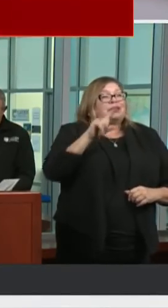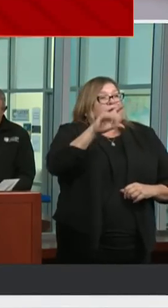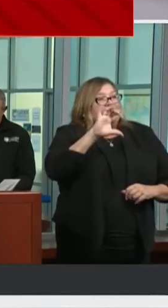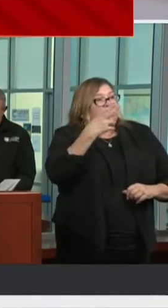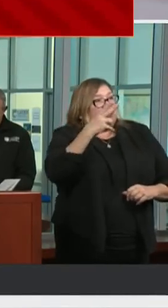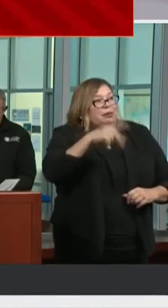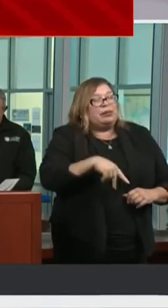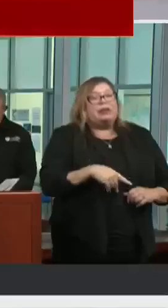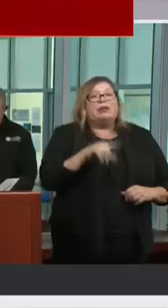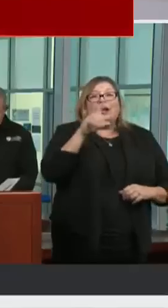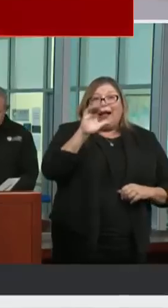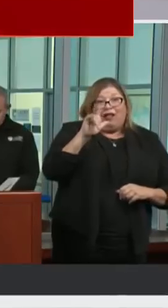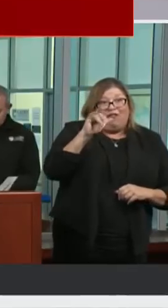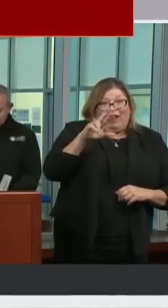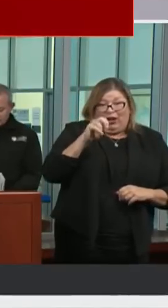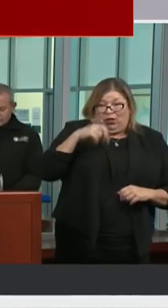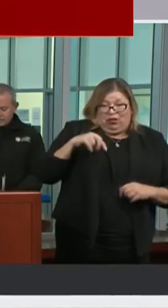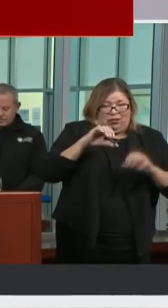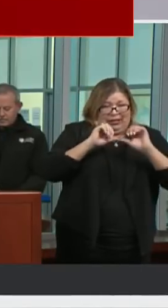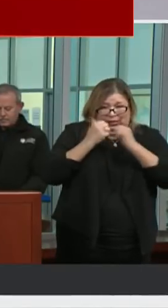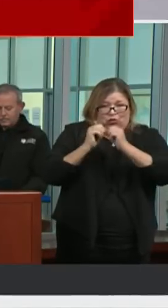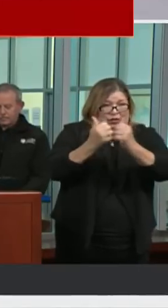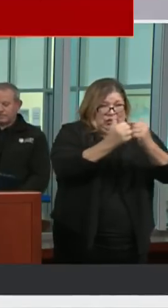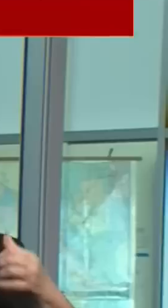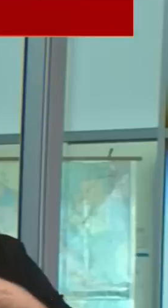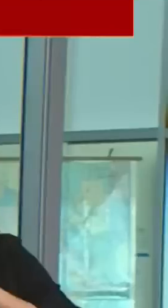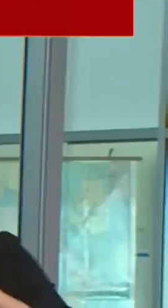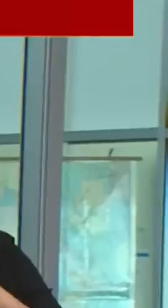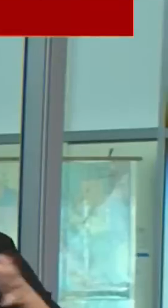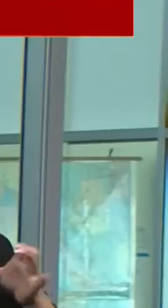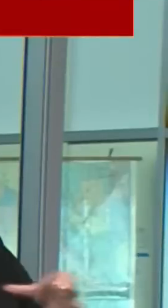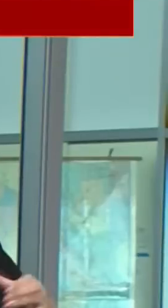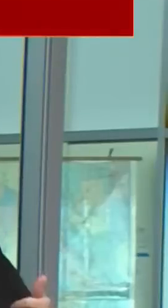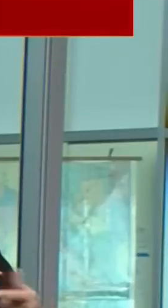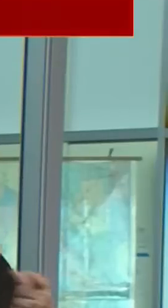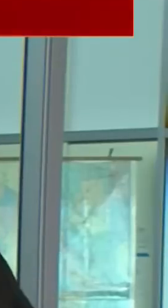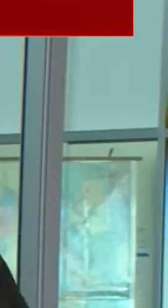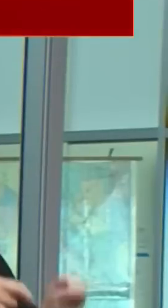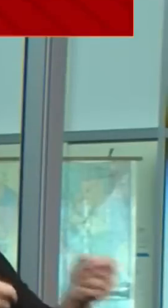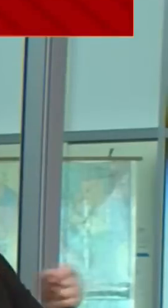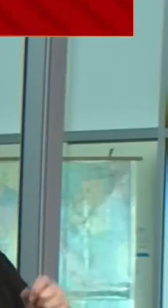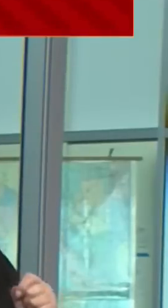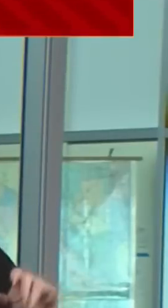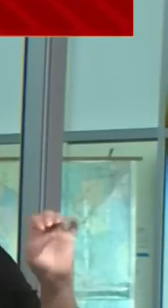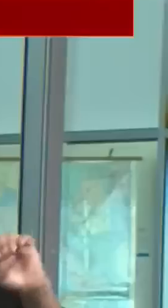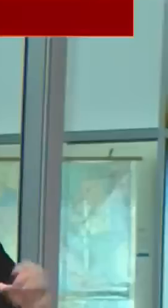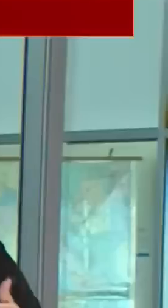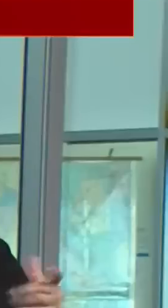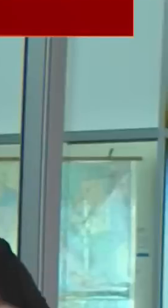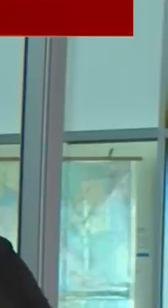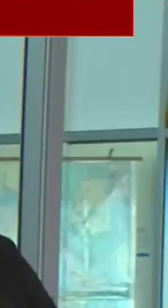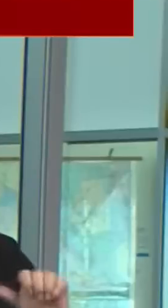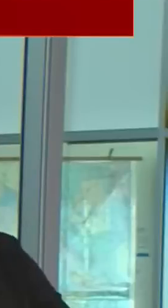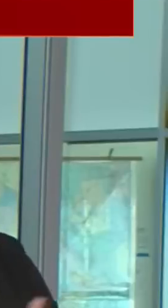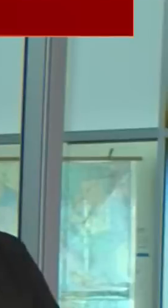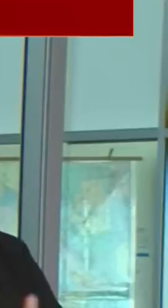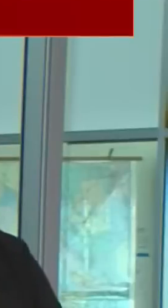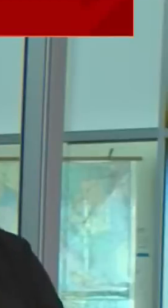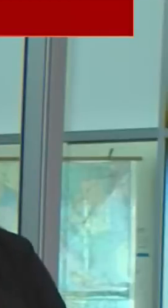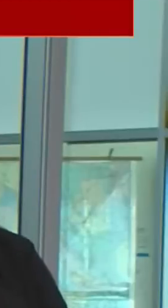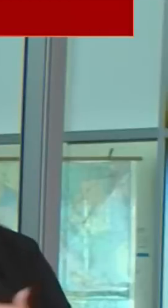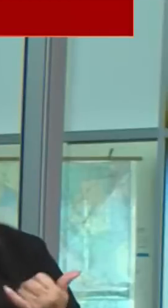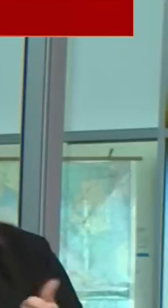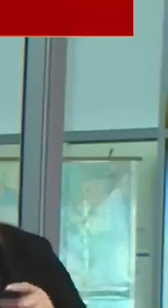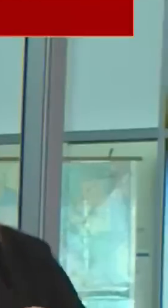Cal Fire, to mitigate the emergency as quickly as we can. The CHP now, right now, as we currently